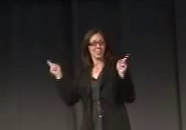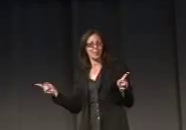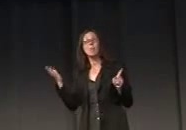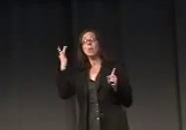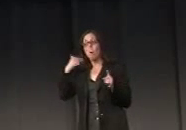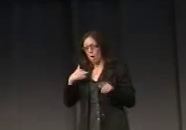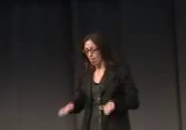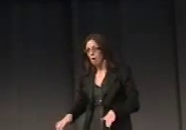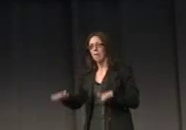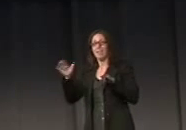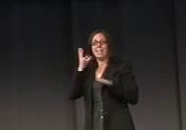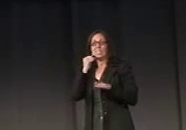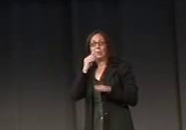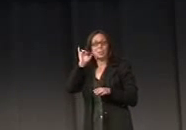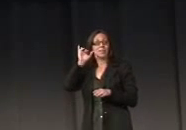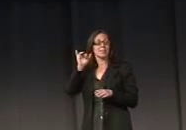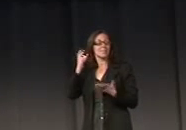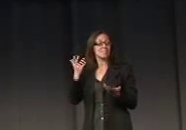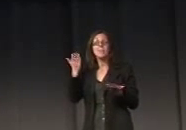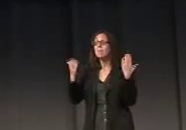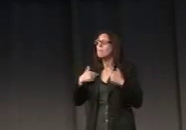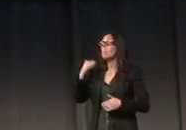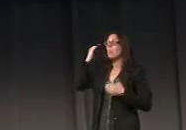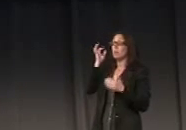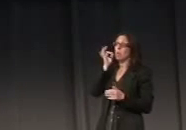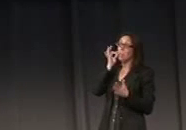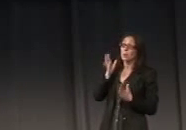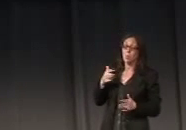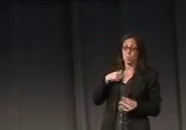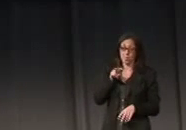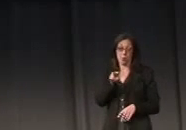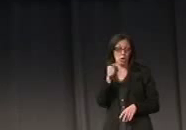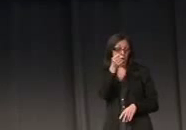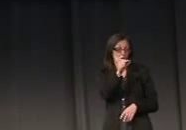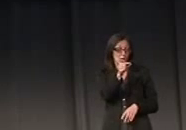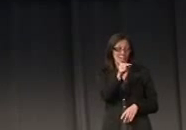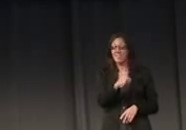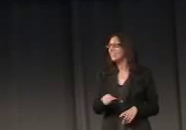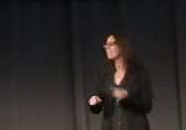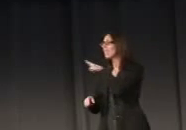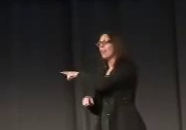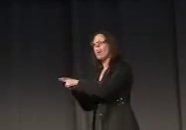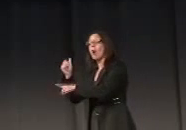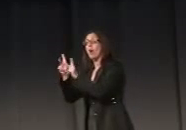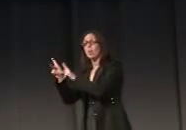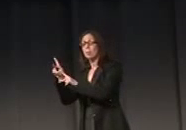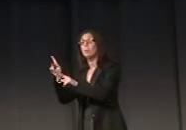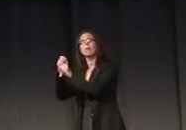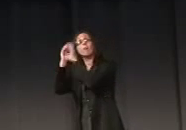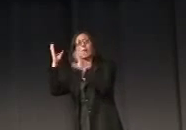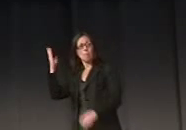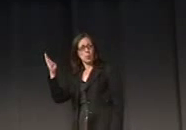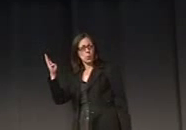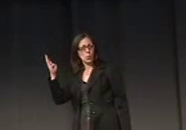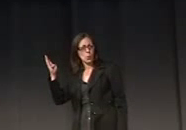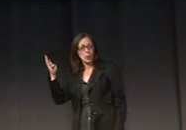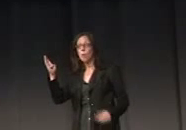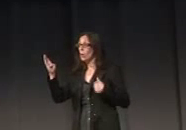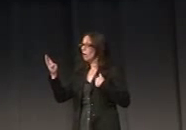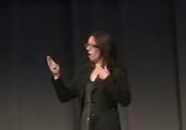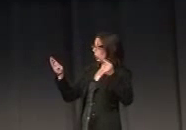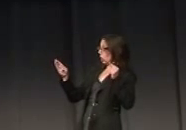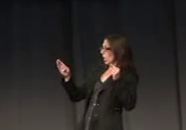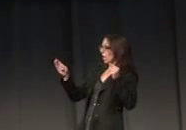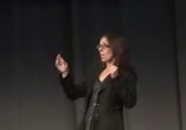It could be that what the adolescent pot smoker experiences as green, everyone else experiences as blue, and what we mean by the word